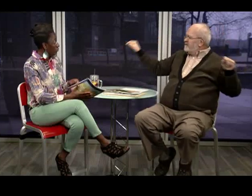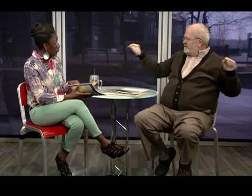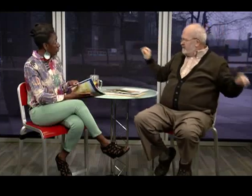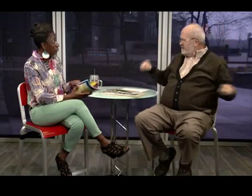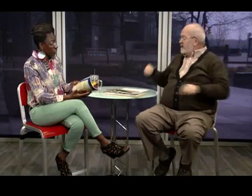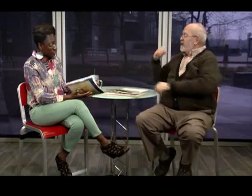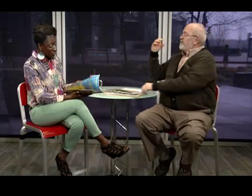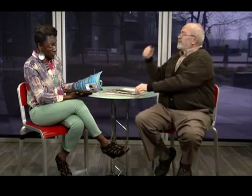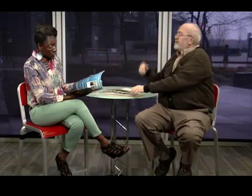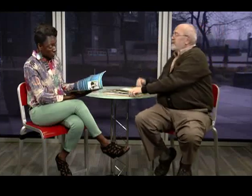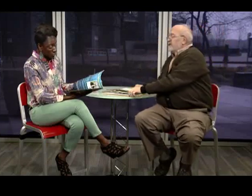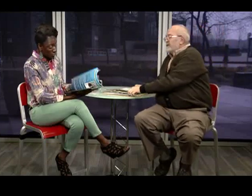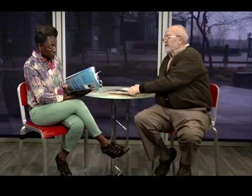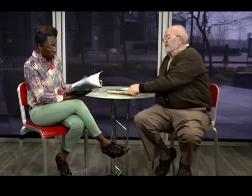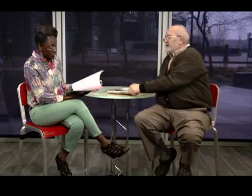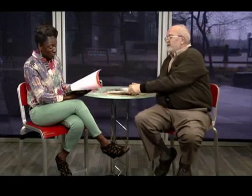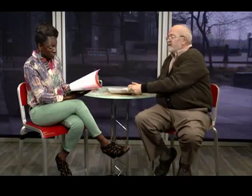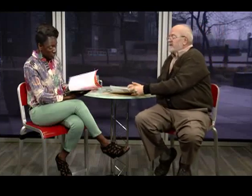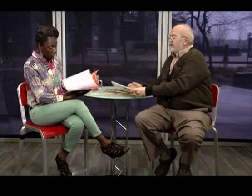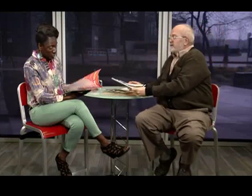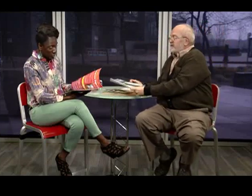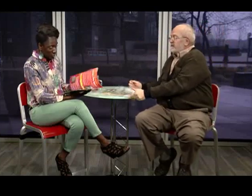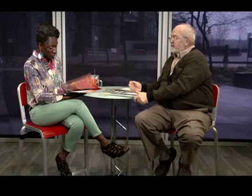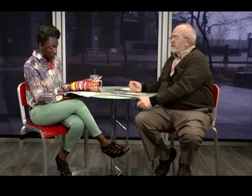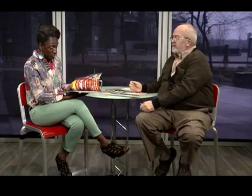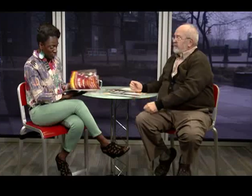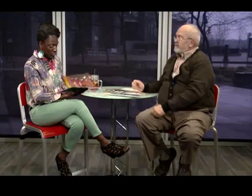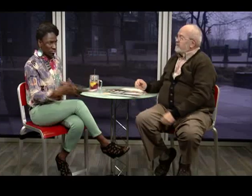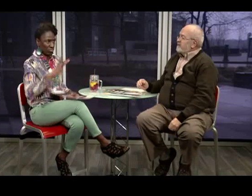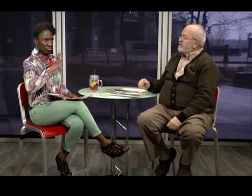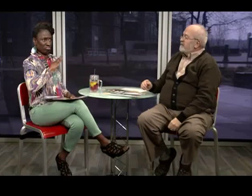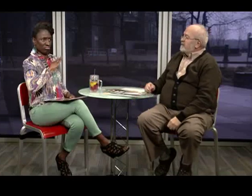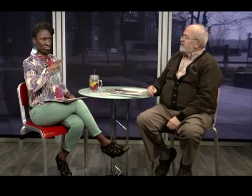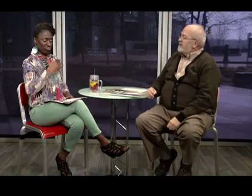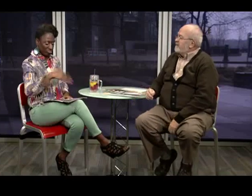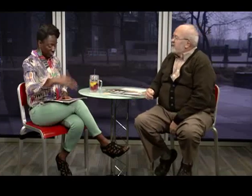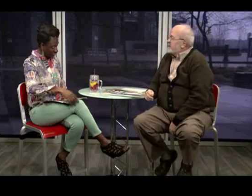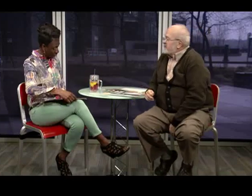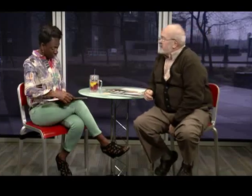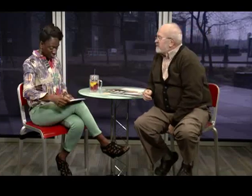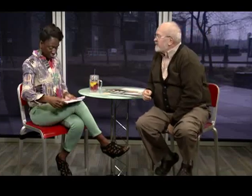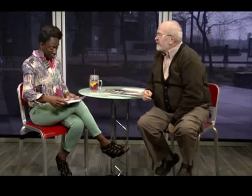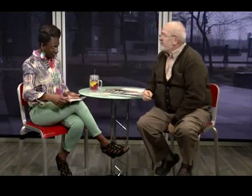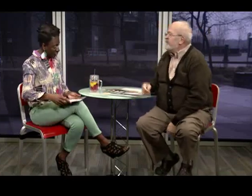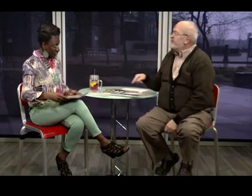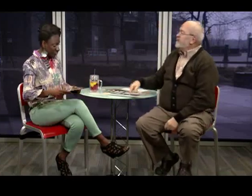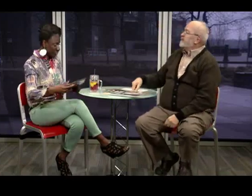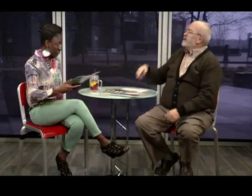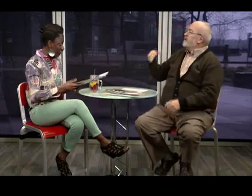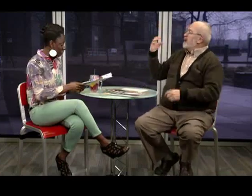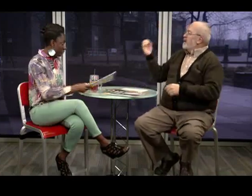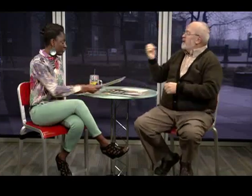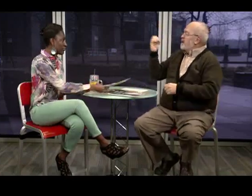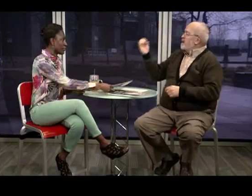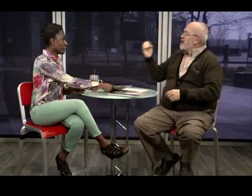Many, many nations were looking to see what was going to happen. This is fabulous, Wayne.